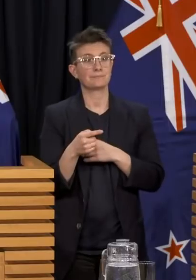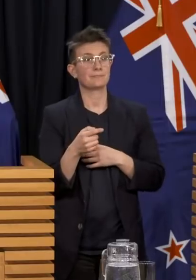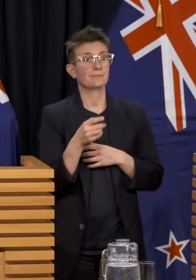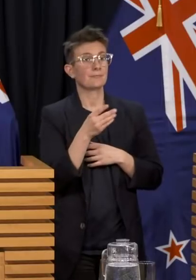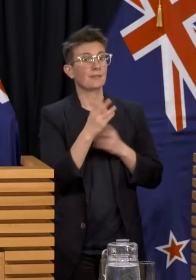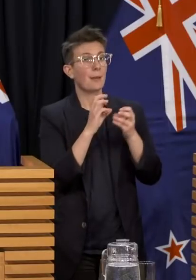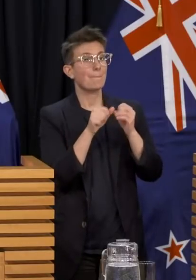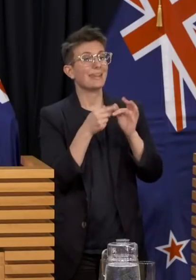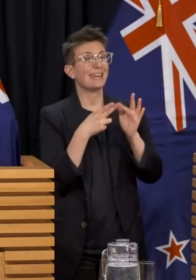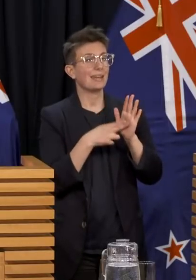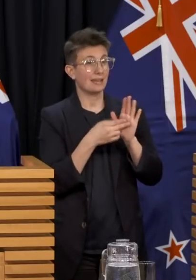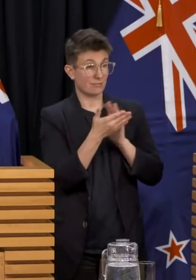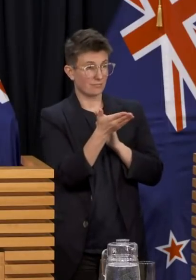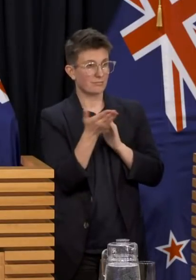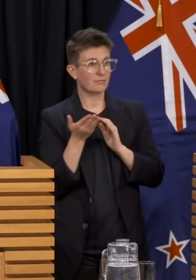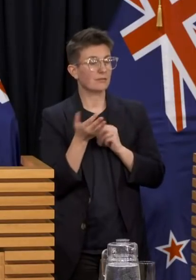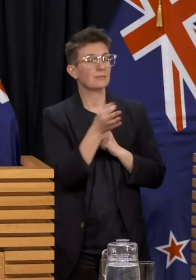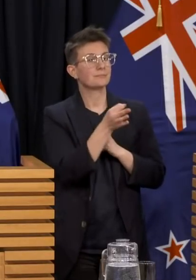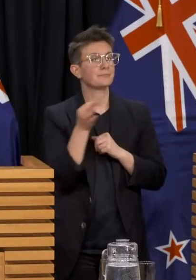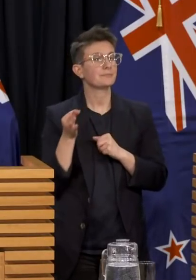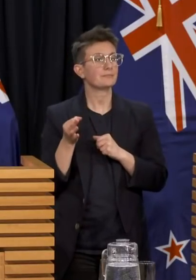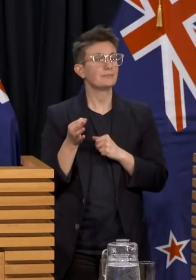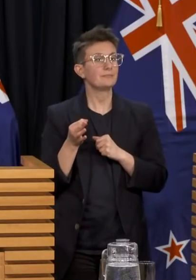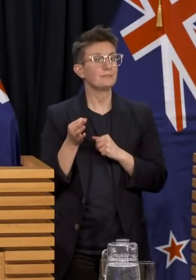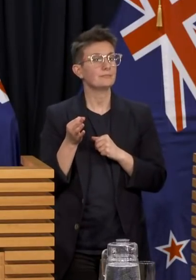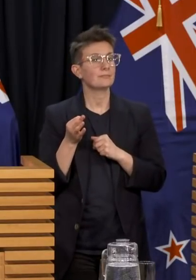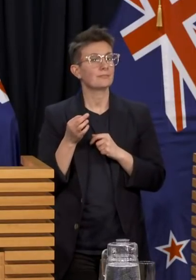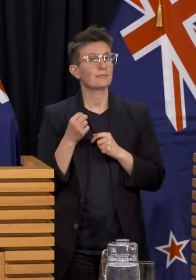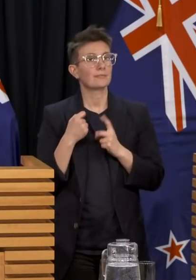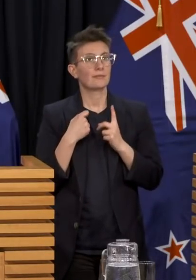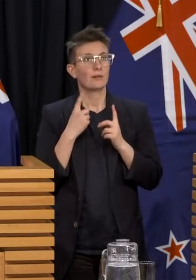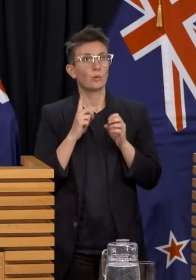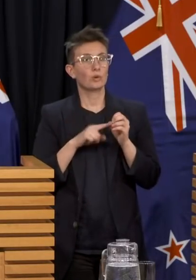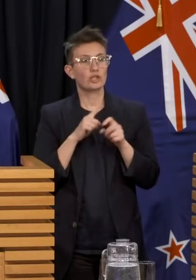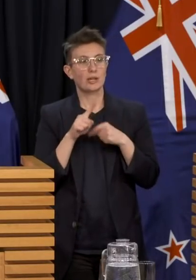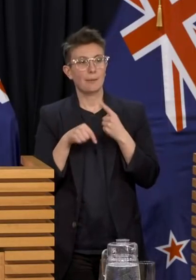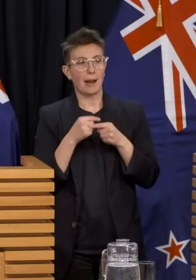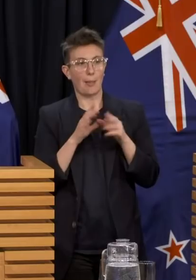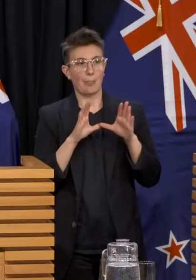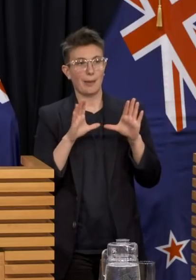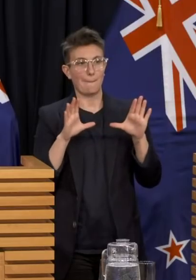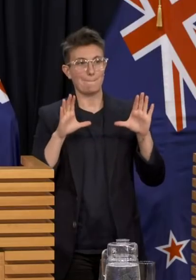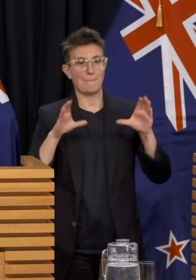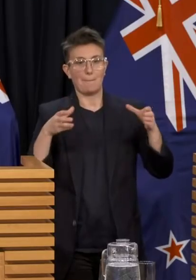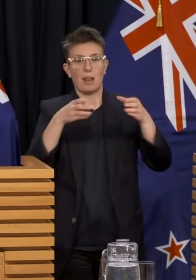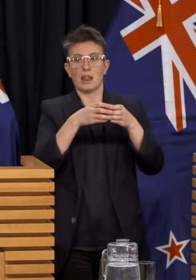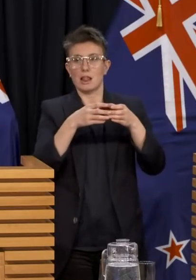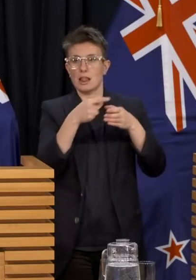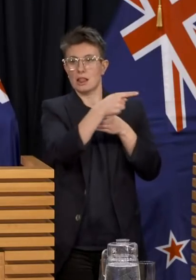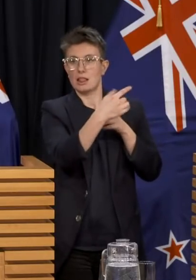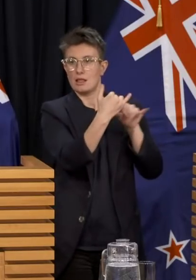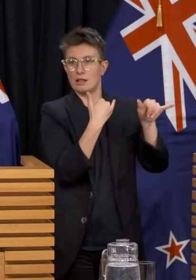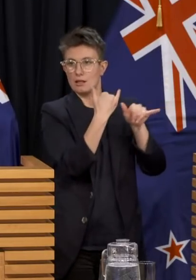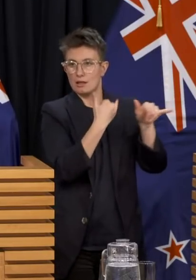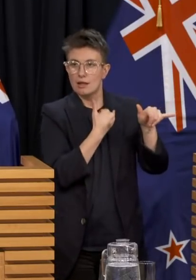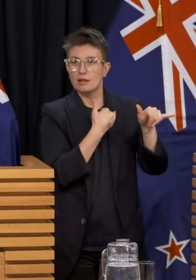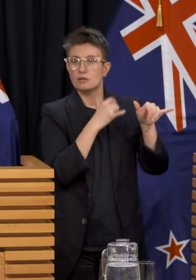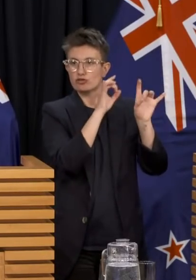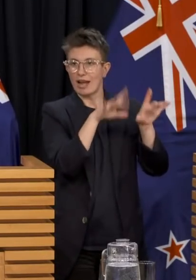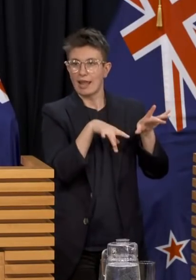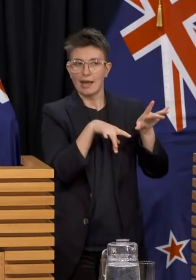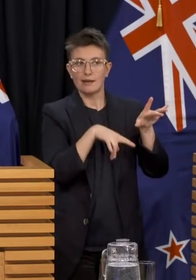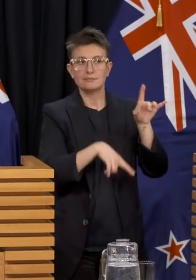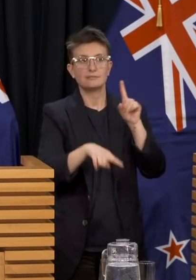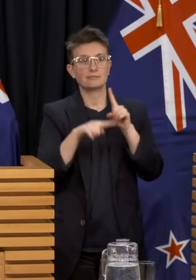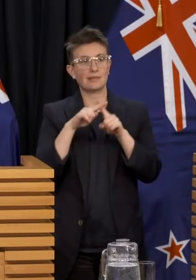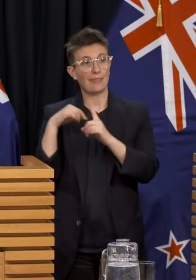And I'll come to Ben and then Jenna, I'll come to you. Thanks. A question on the bubble and a question on the campaign. Yeah. Previously Australia was first came off the